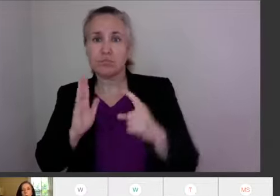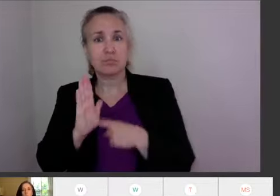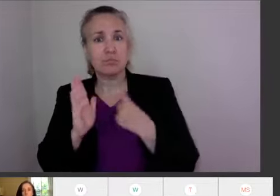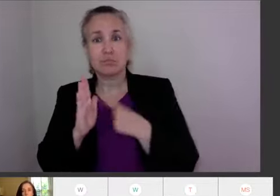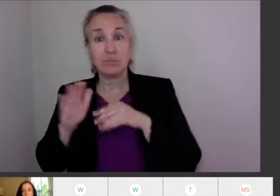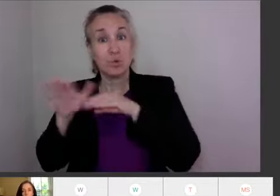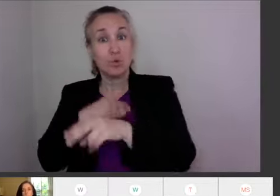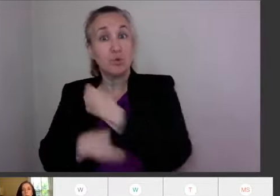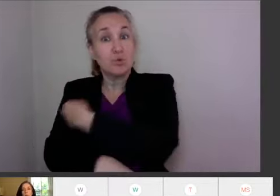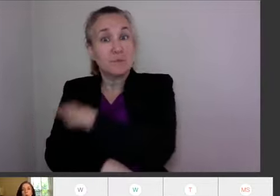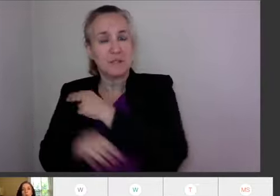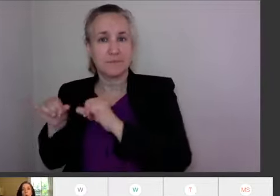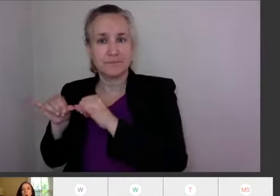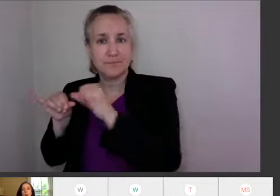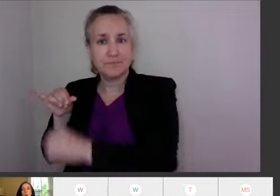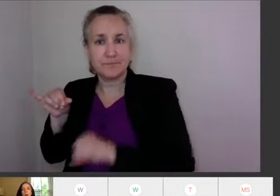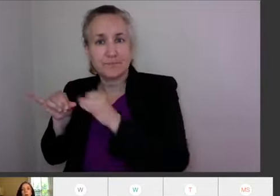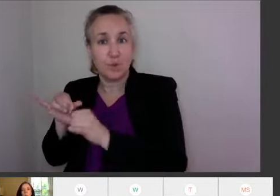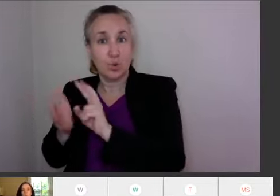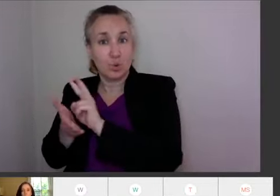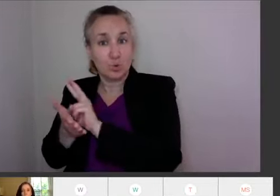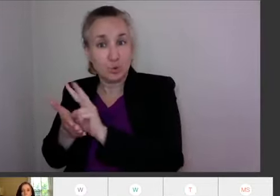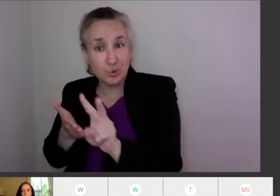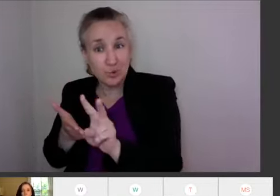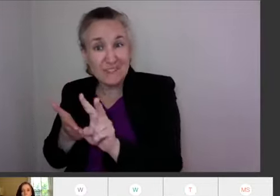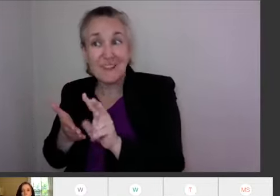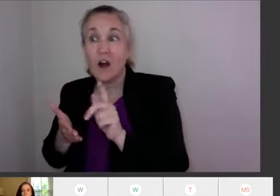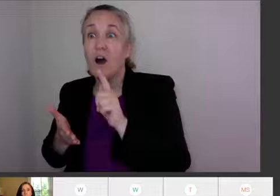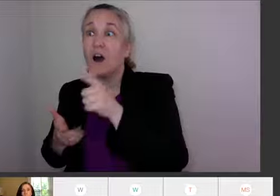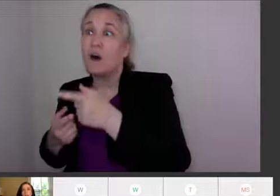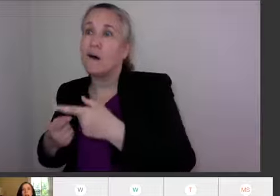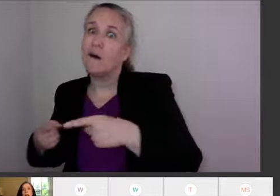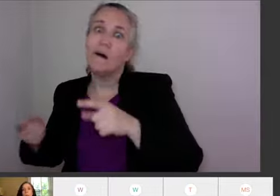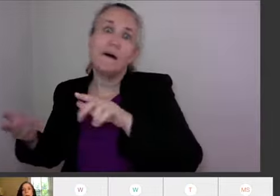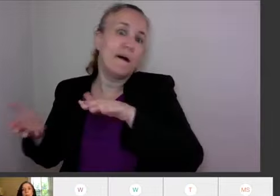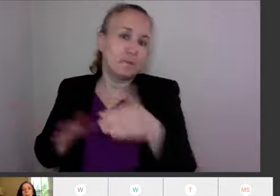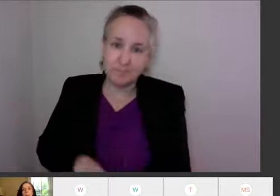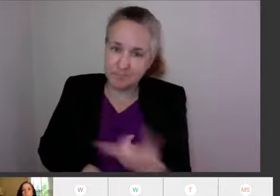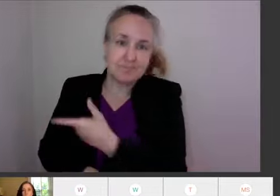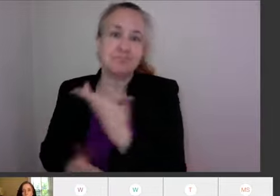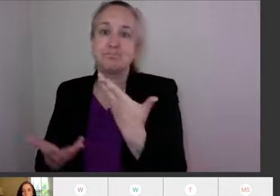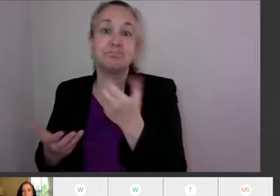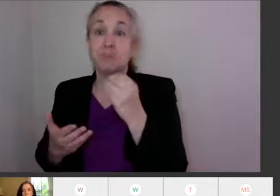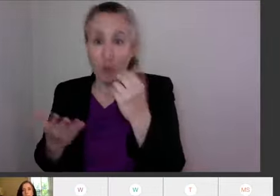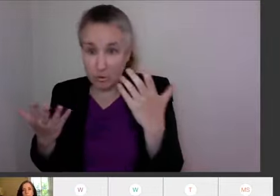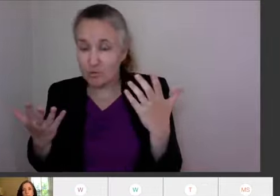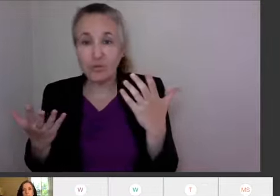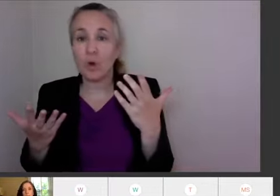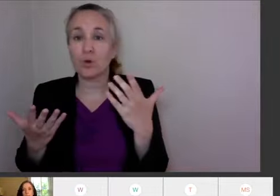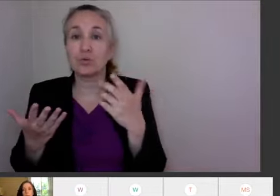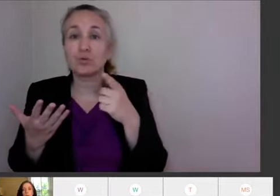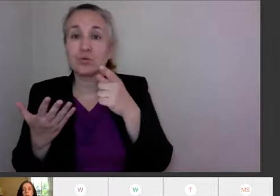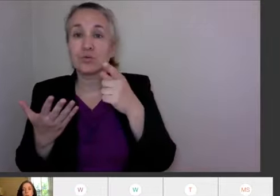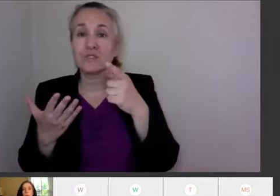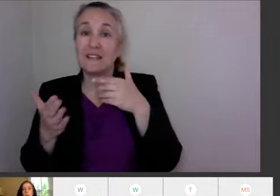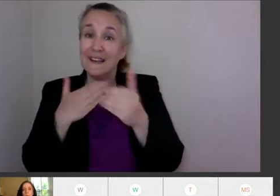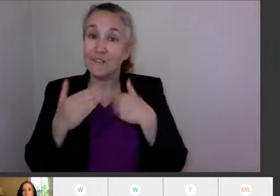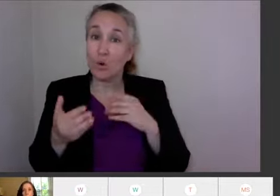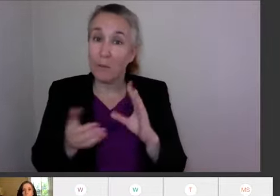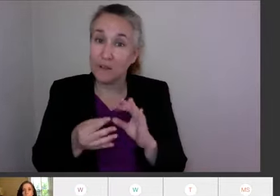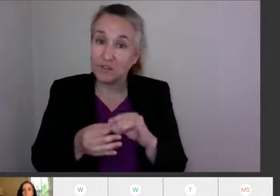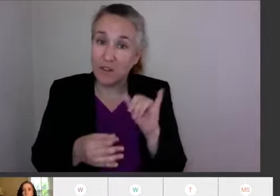for a couple of weeks before they succumb to the disease. Now, having said all that, I